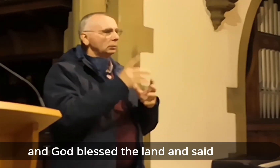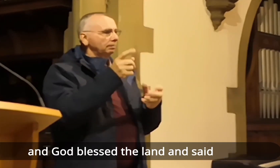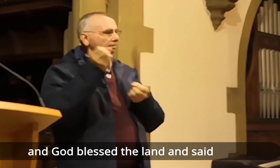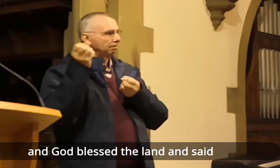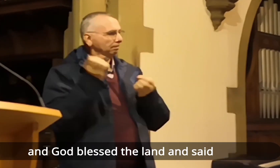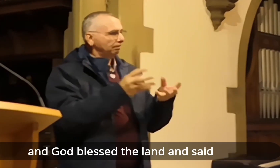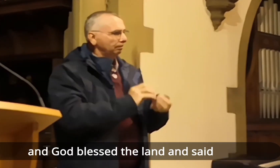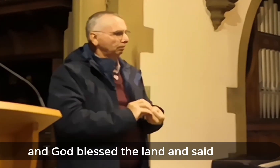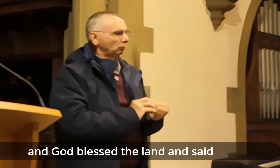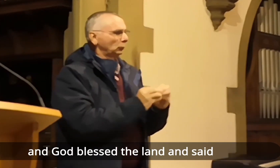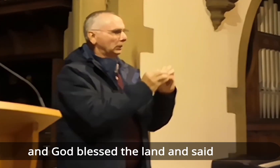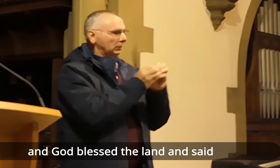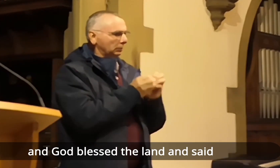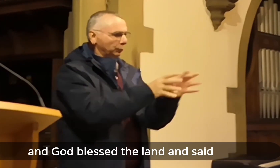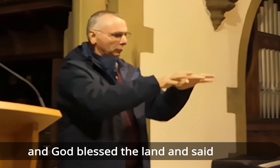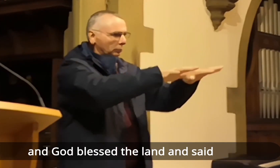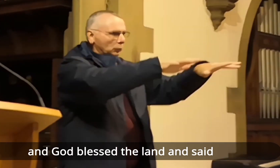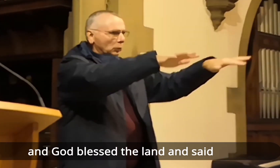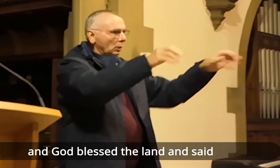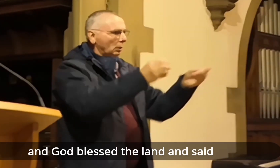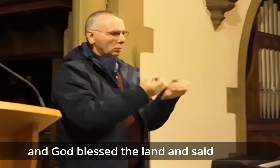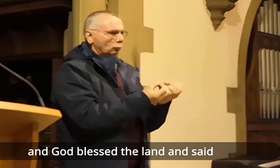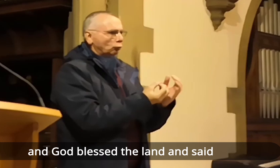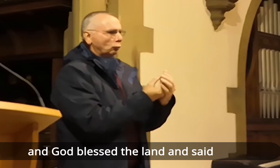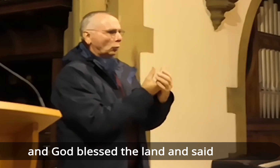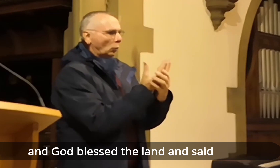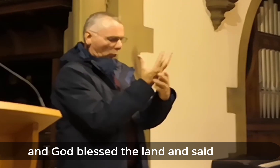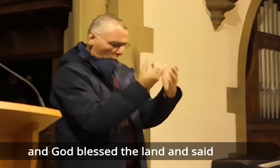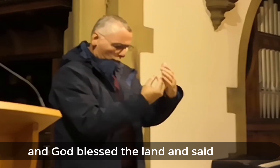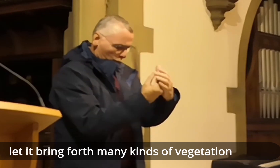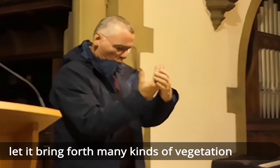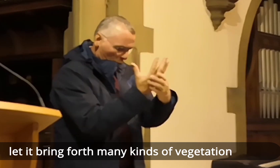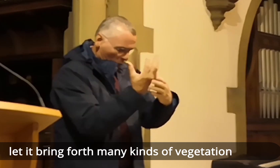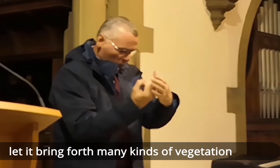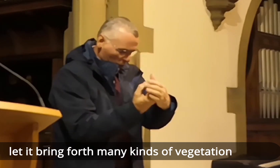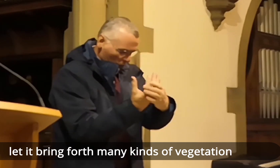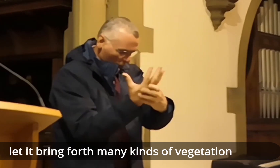And God blessed the land and said, let it bring forth